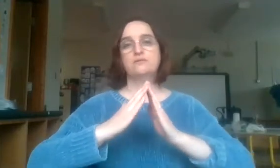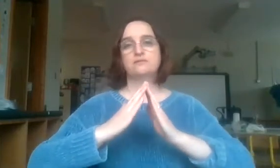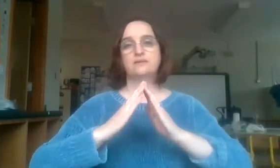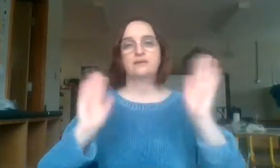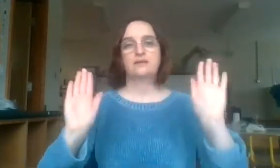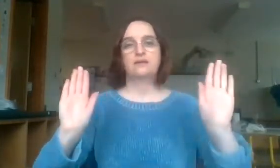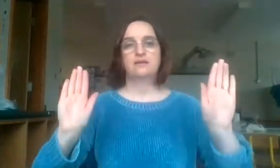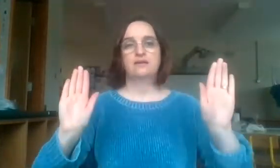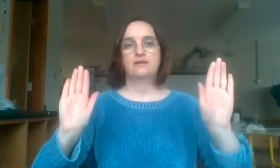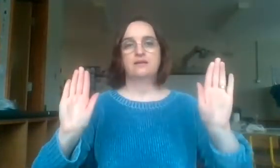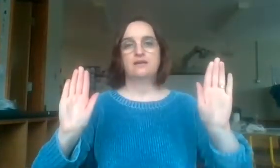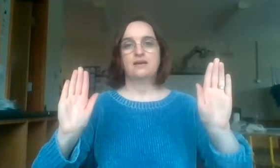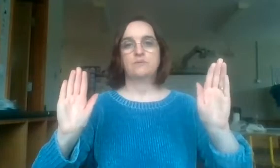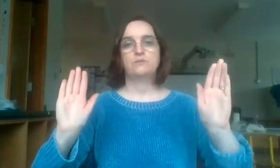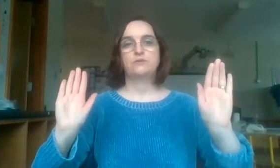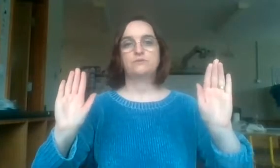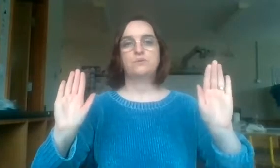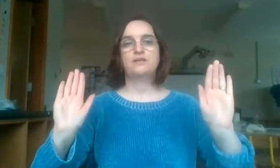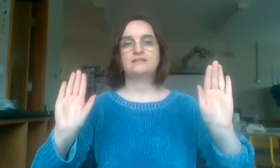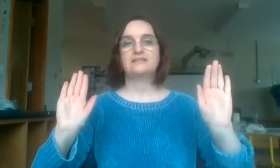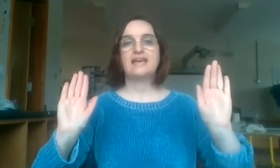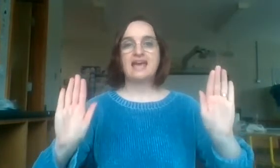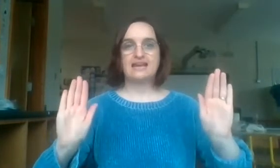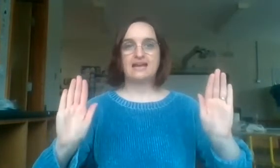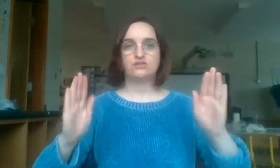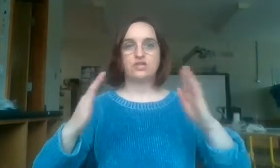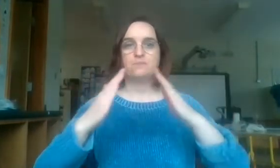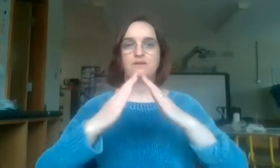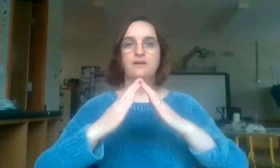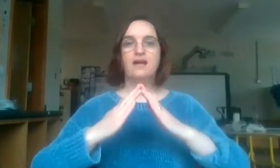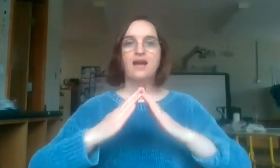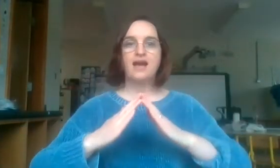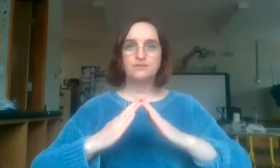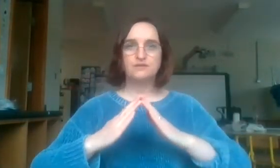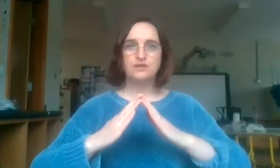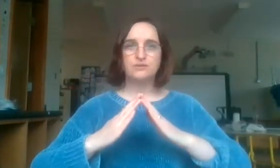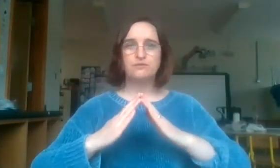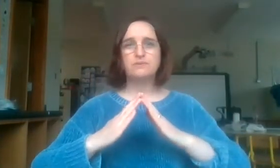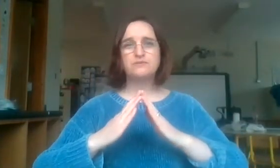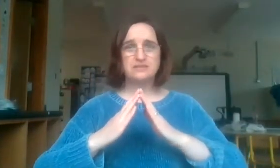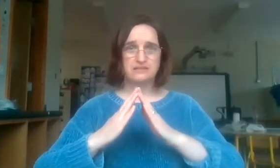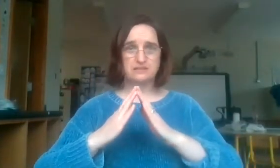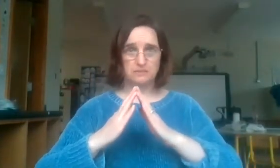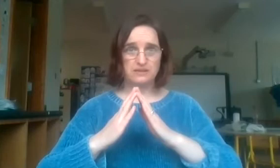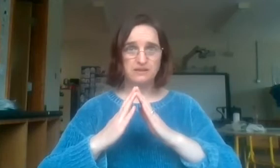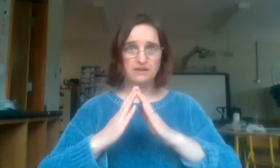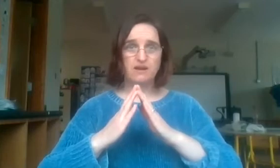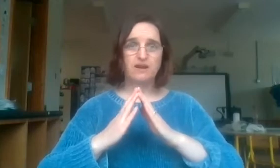house. And we use both hands in the L hand shape. House. So if I was visiting somebody, I'd